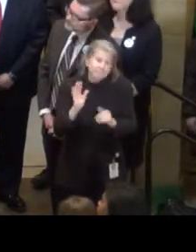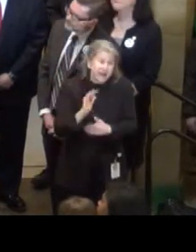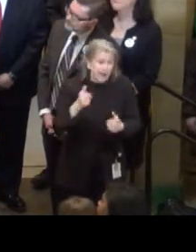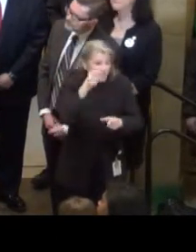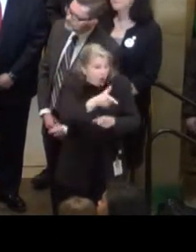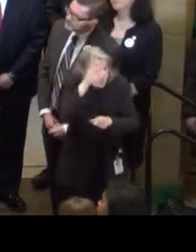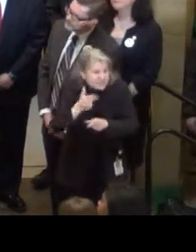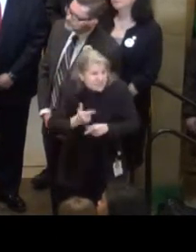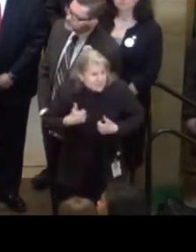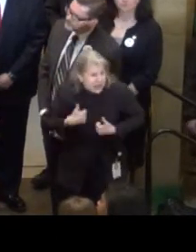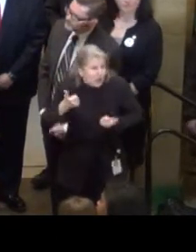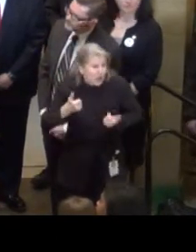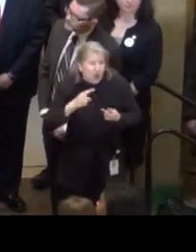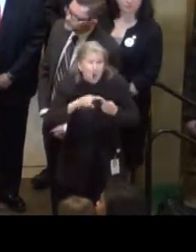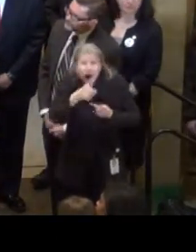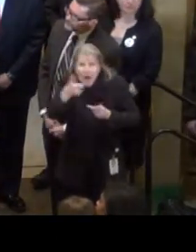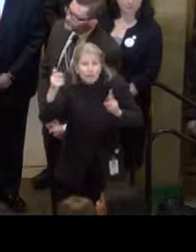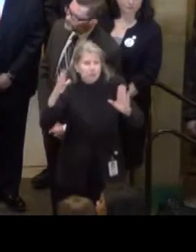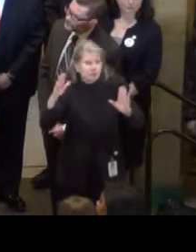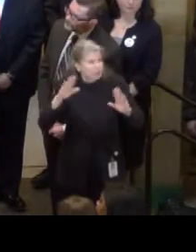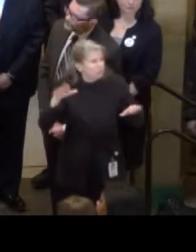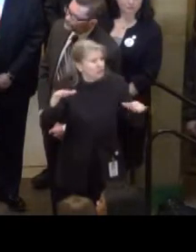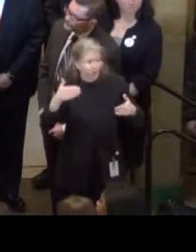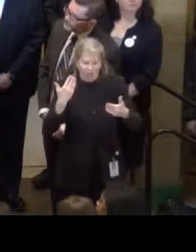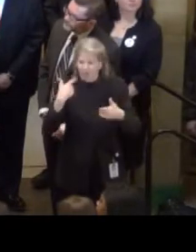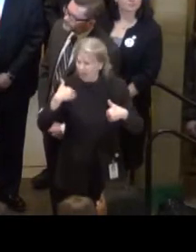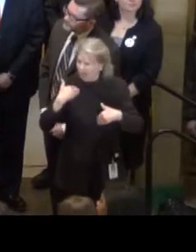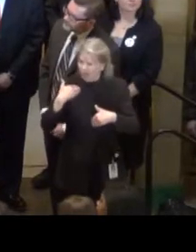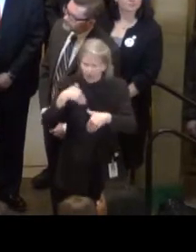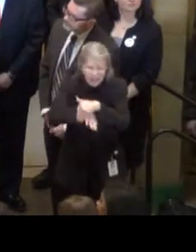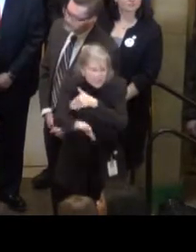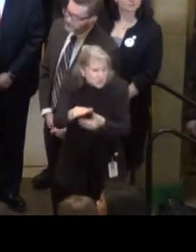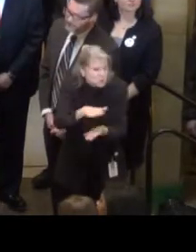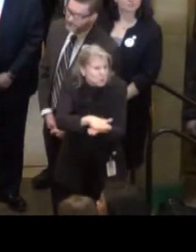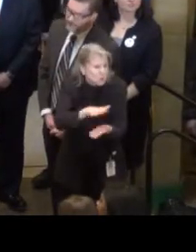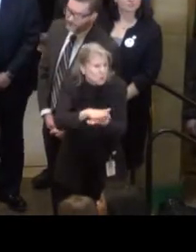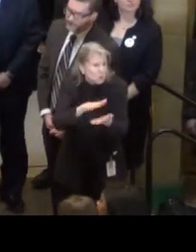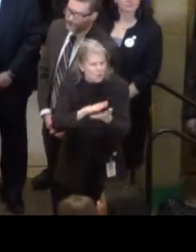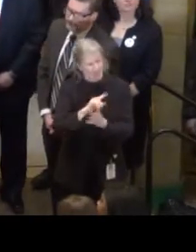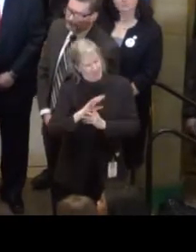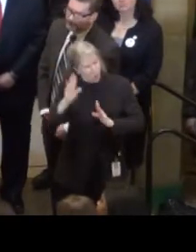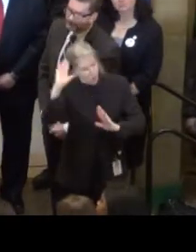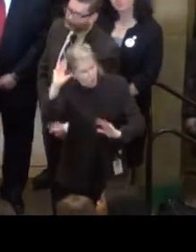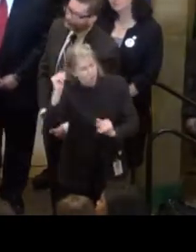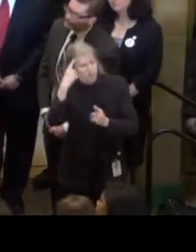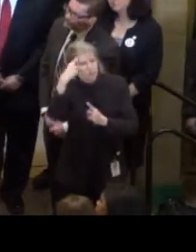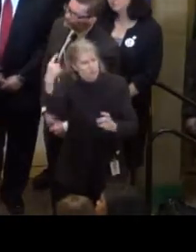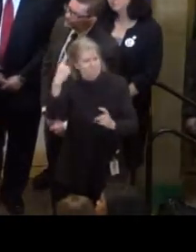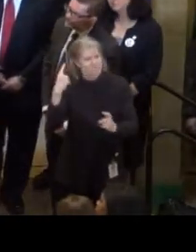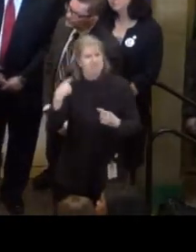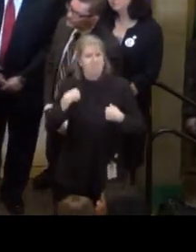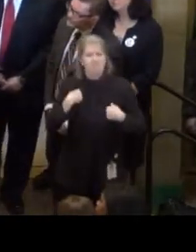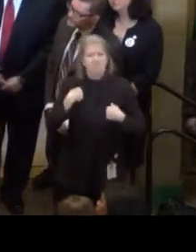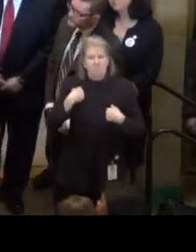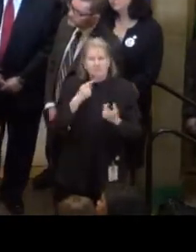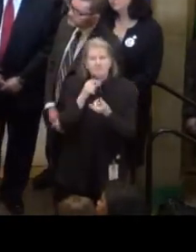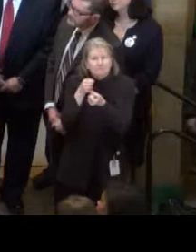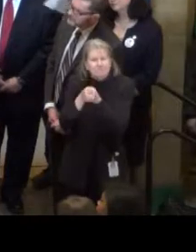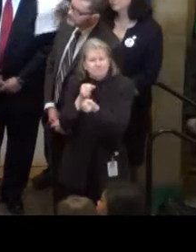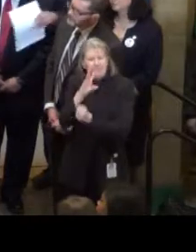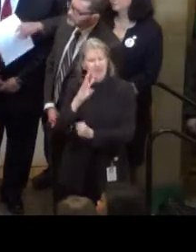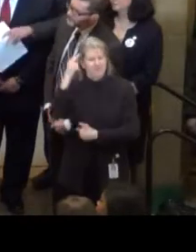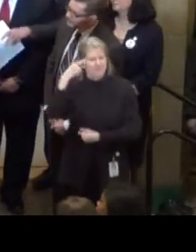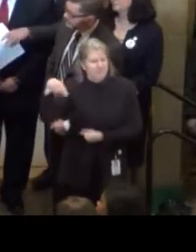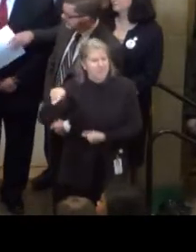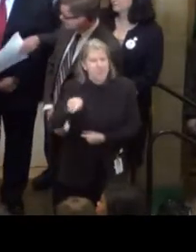younger children, even not yet in school, and how you want them to have a school that